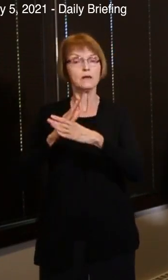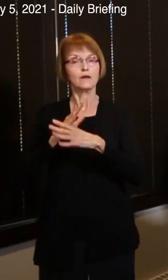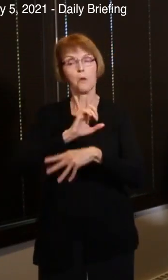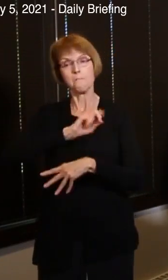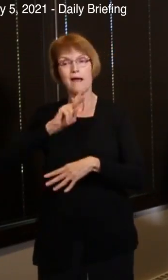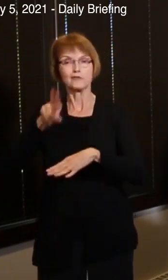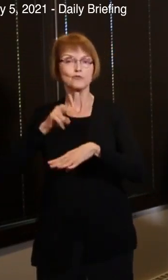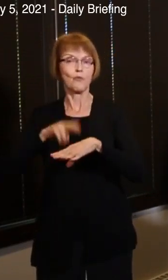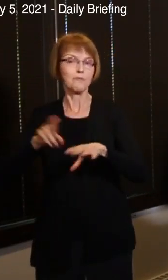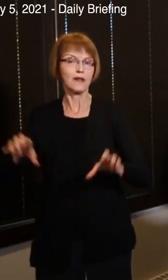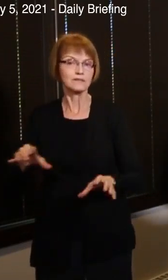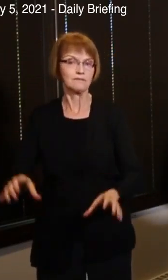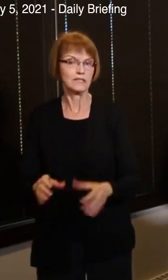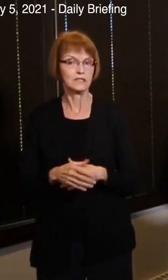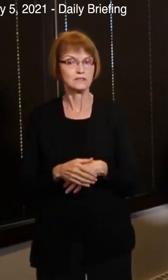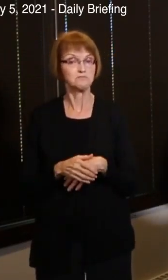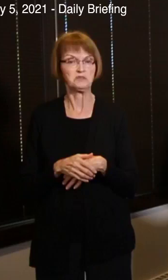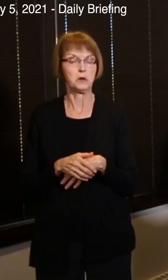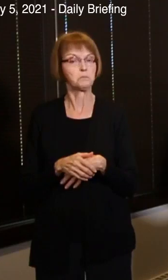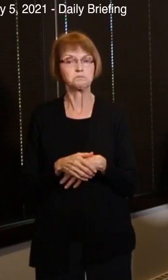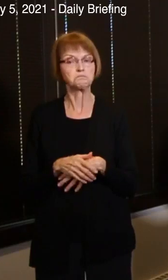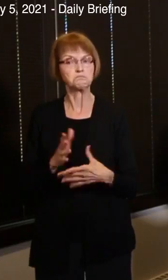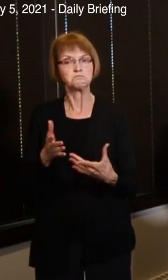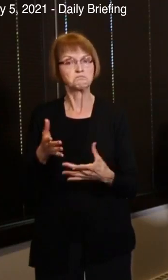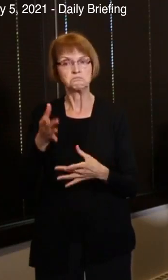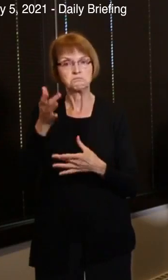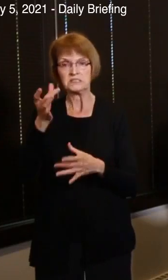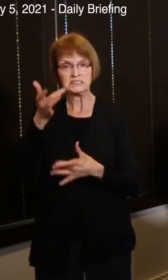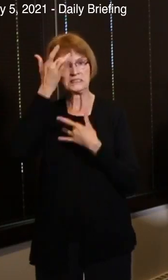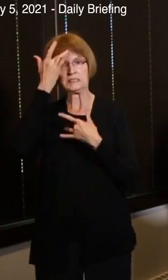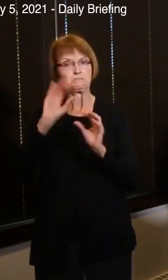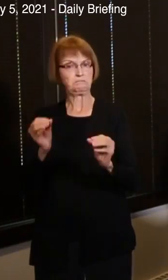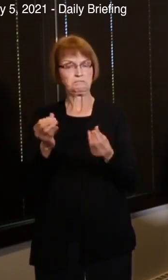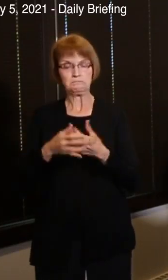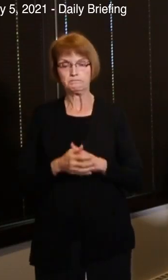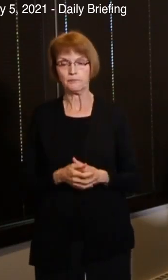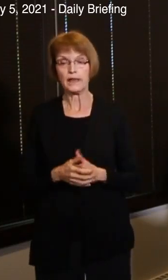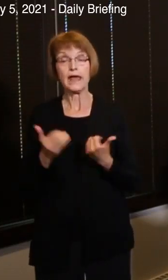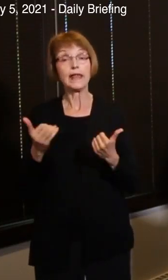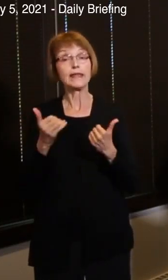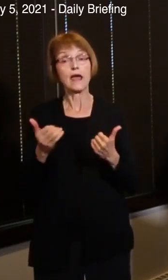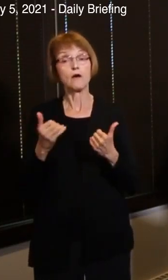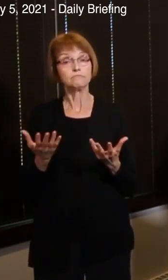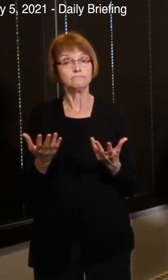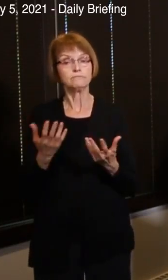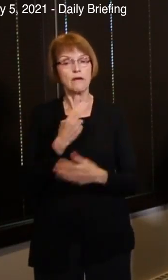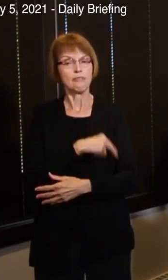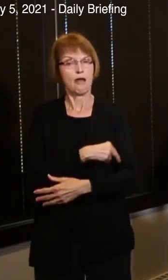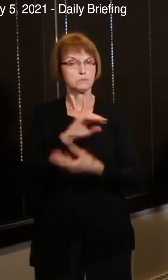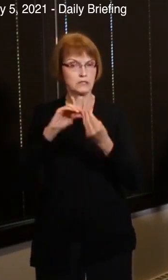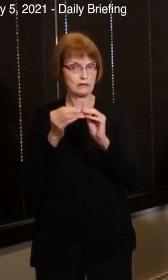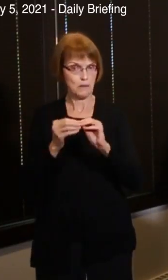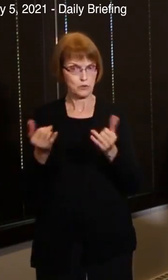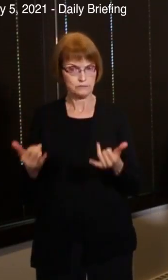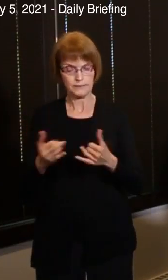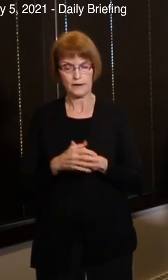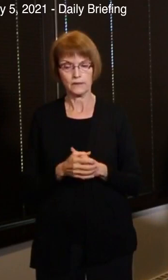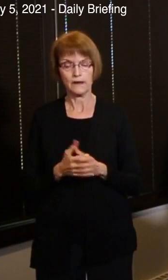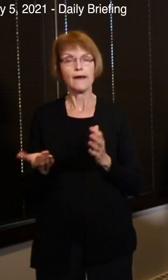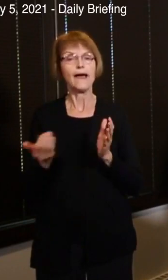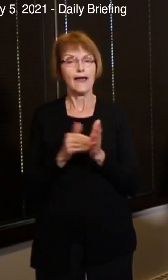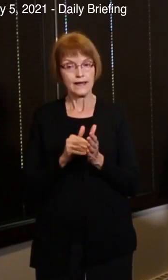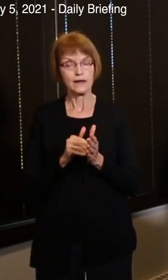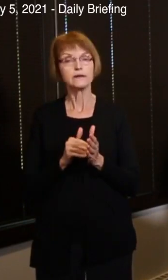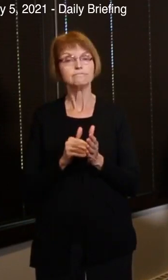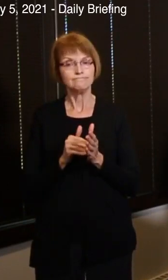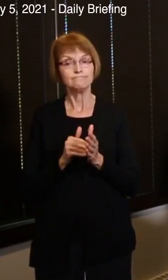about getting sick. Okay, so let's shift gears now to our hospitalization data. And again, we'll start off with